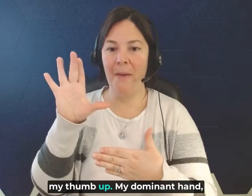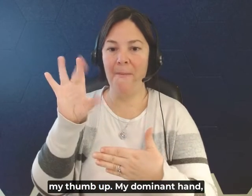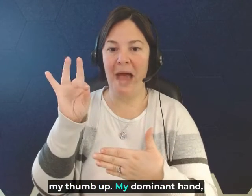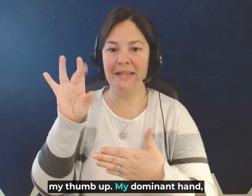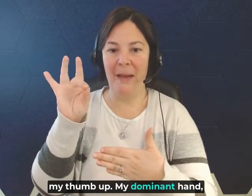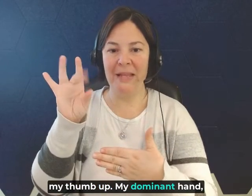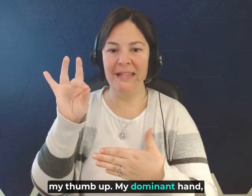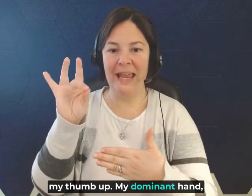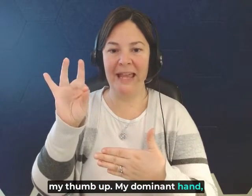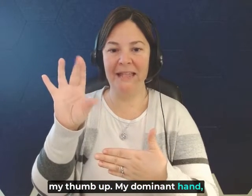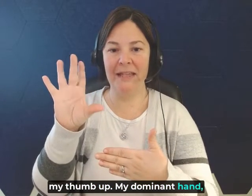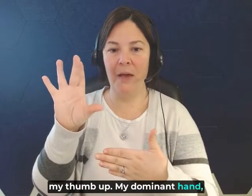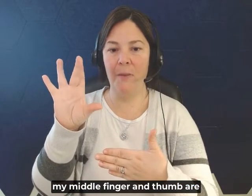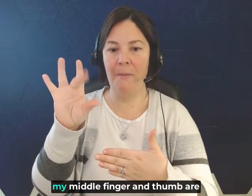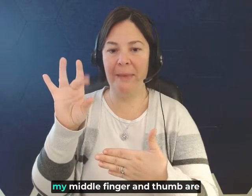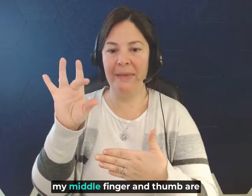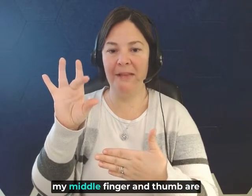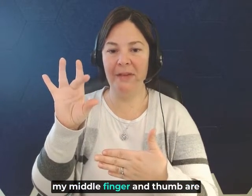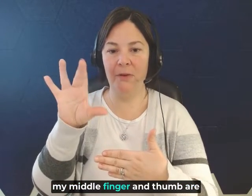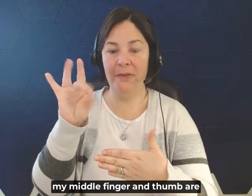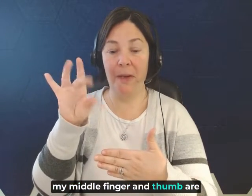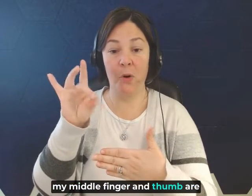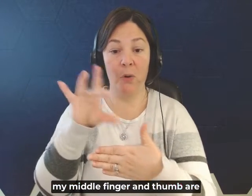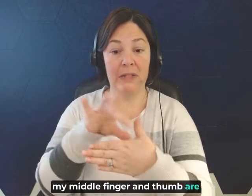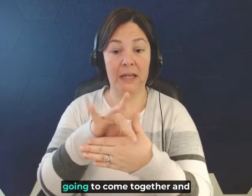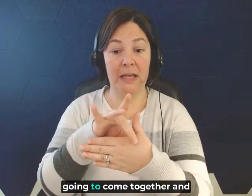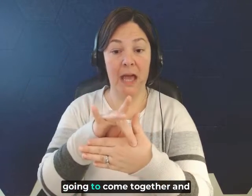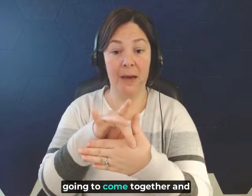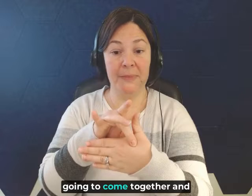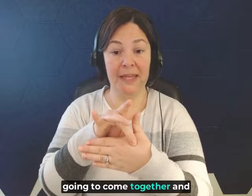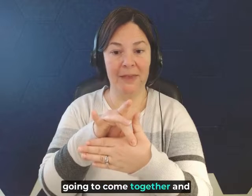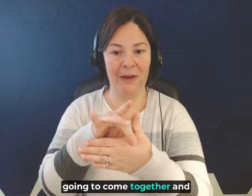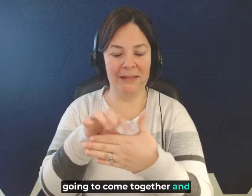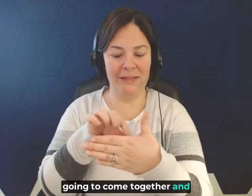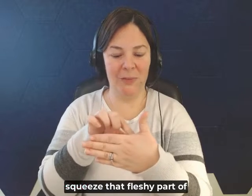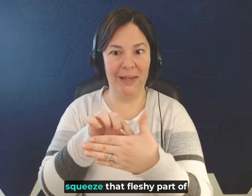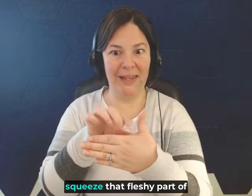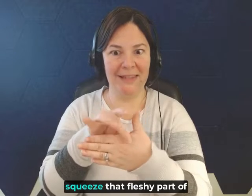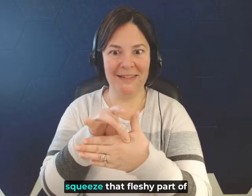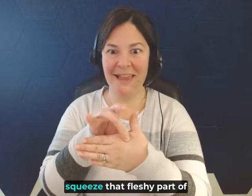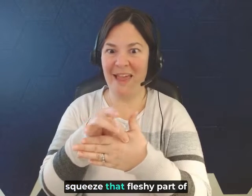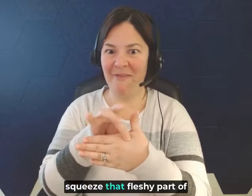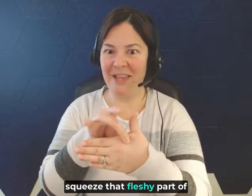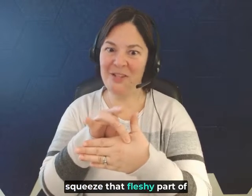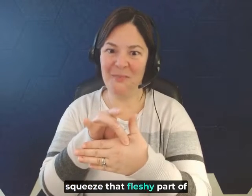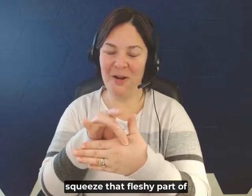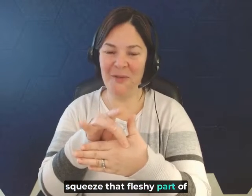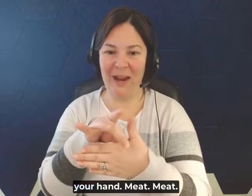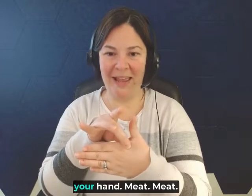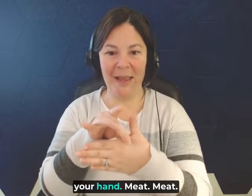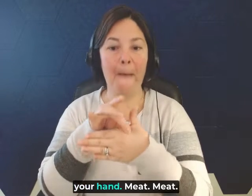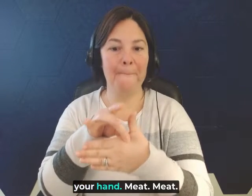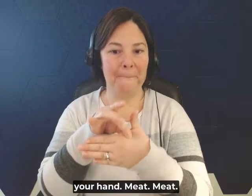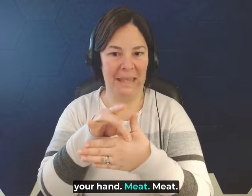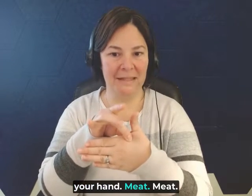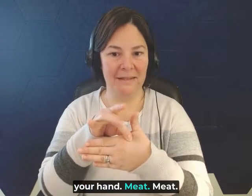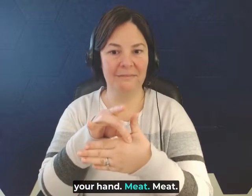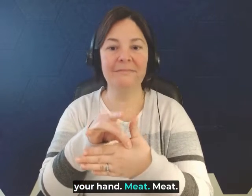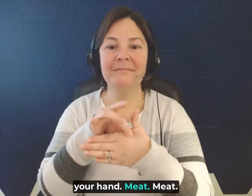My dominant hand, my middle finger and thumb are going to come together and squeeze that fleshy part of your hand. Meat.